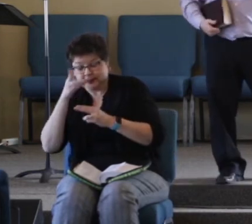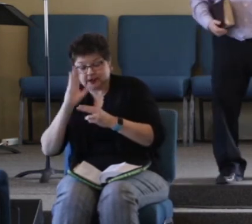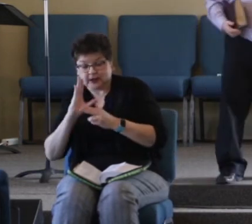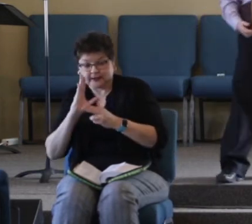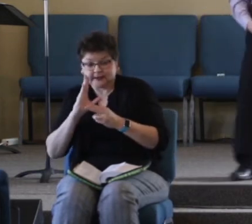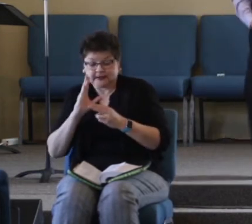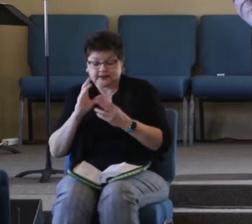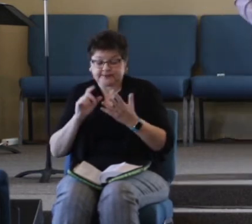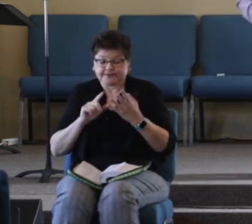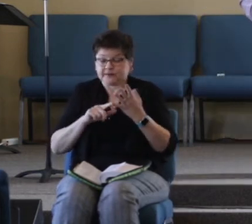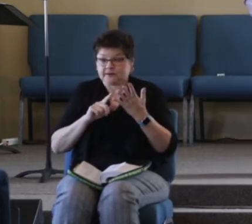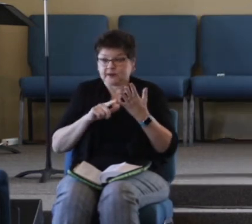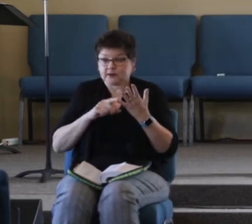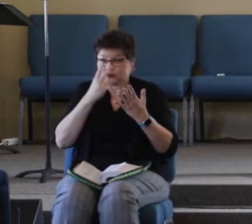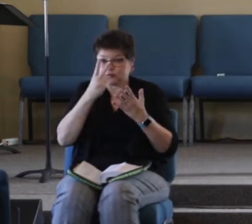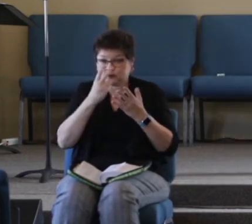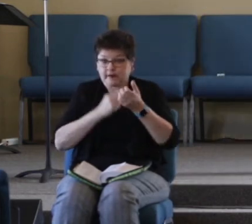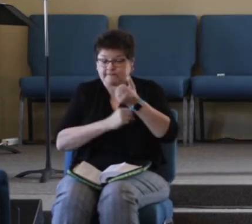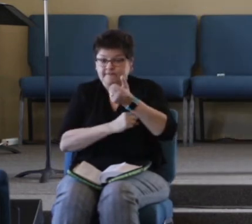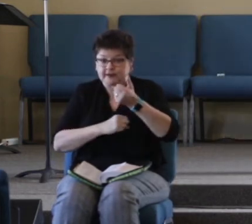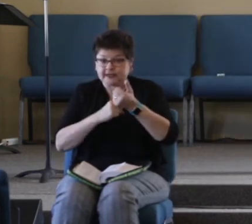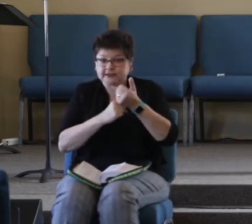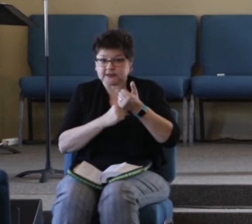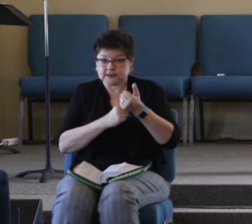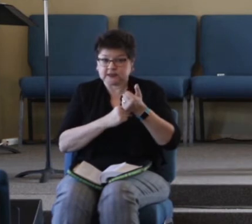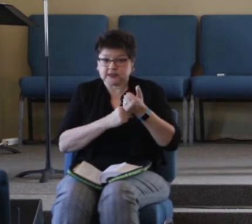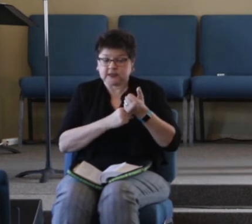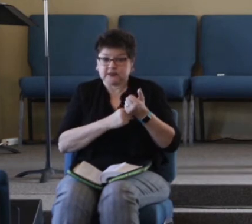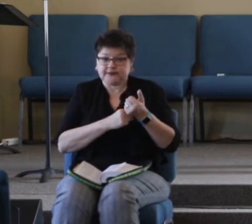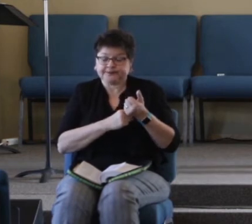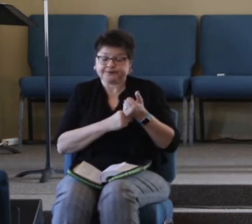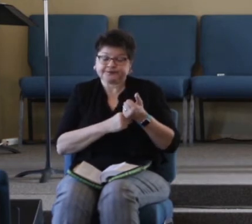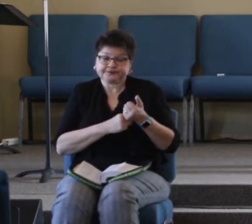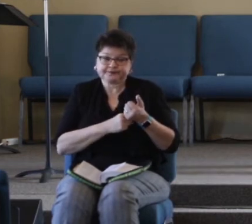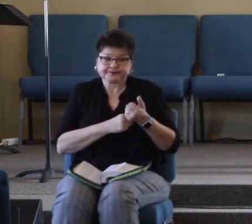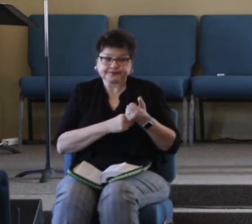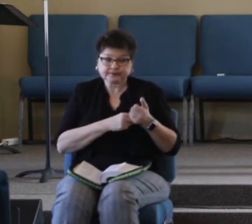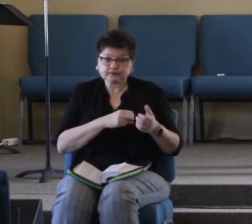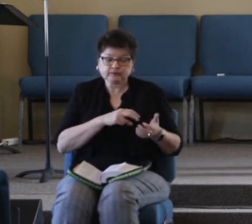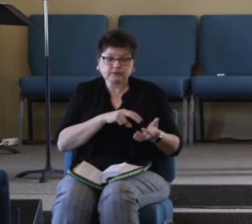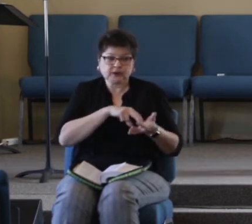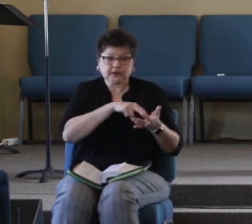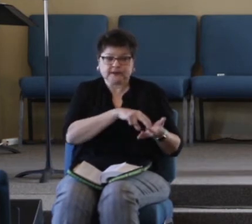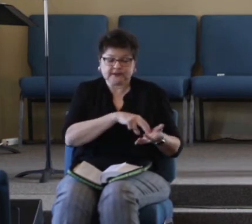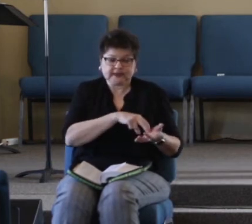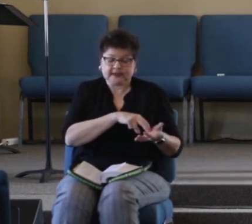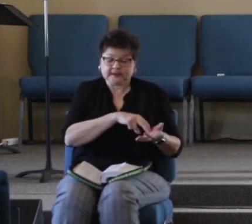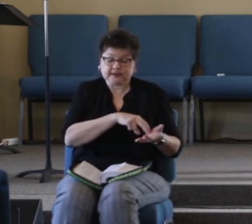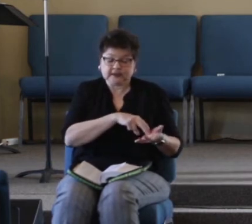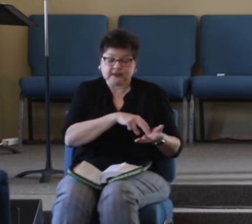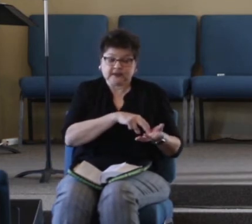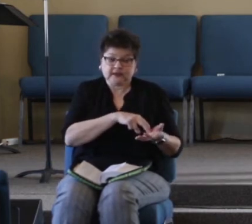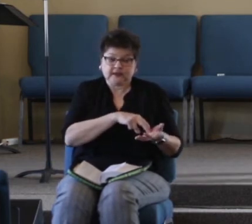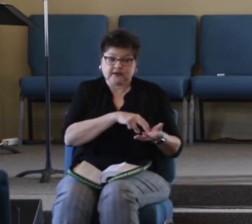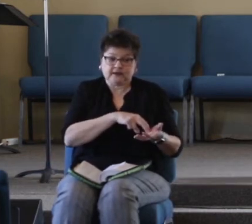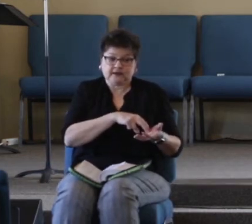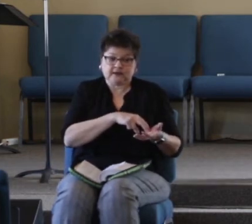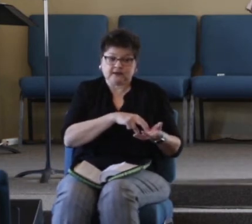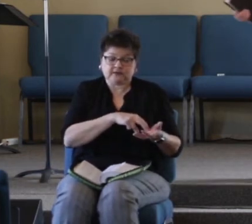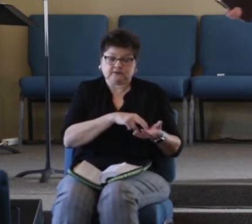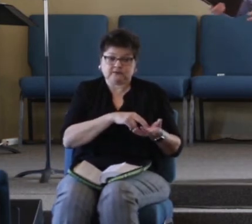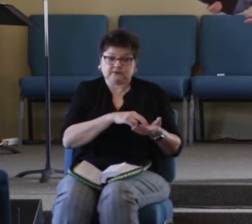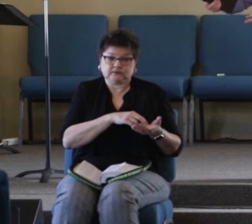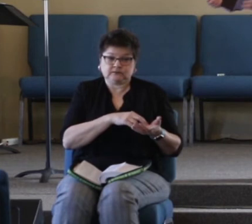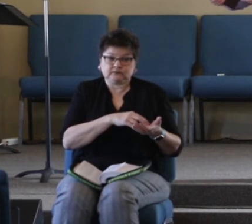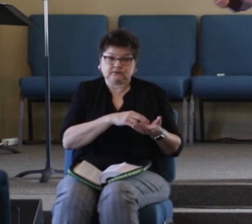you can plant yourself on the sand and every time a new tide comes in, it washes away your stronghold. Or you can build your